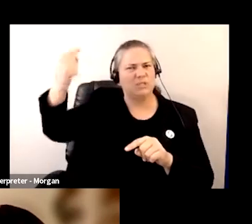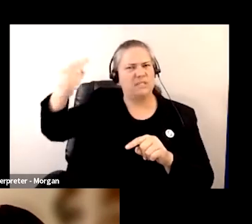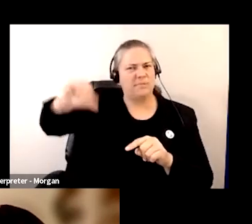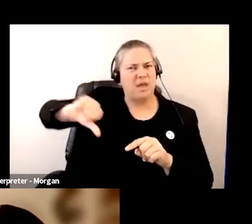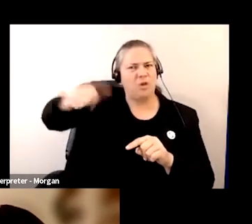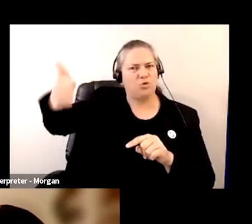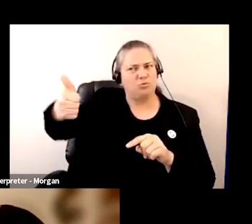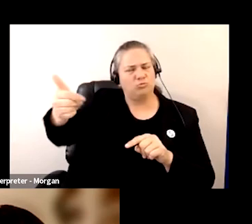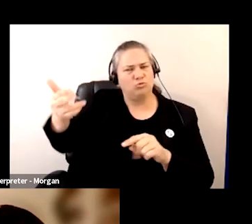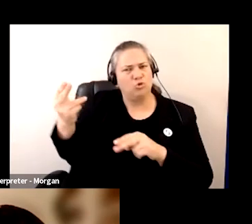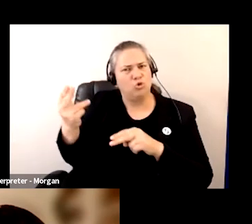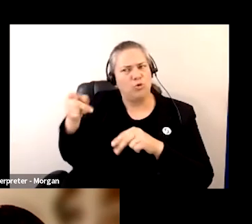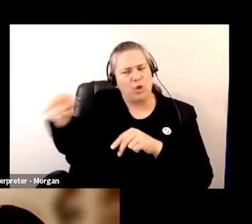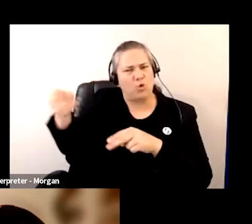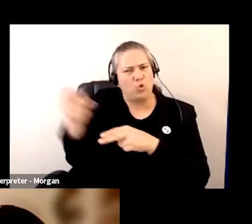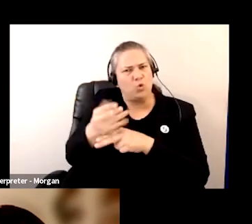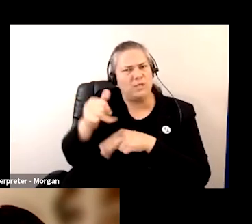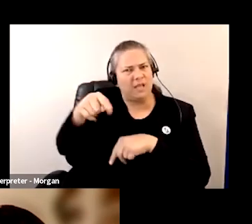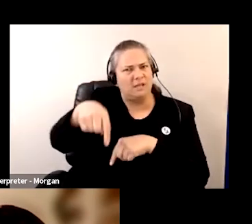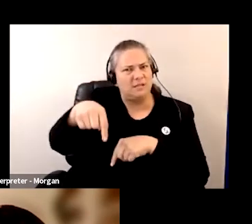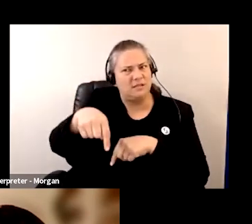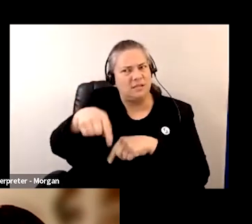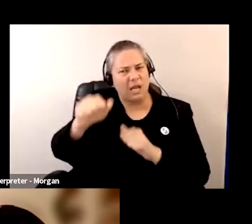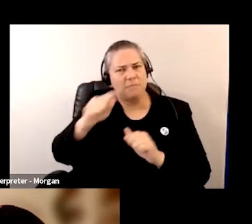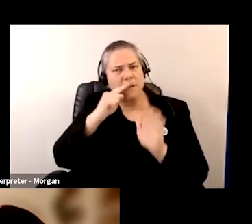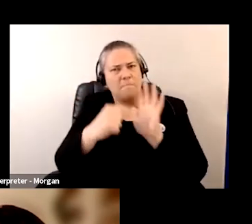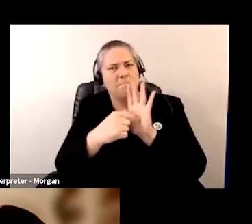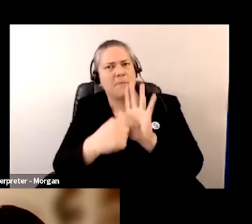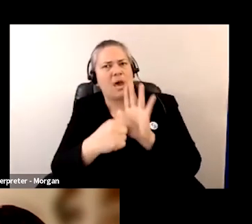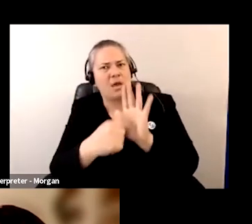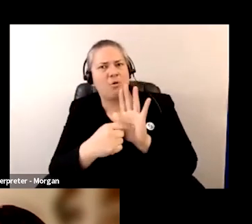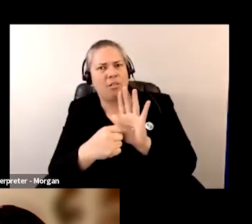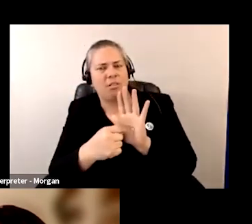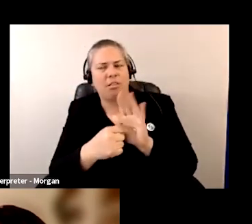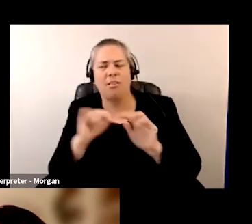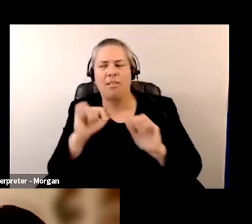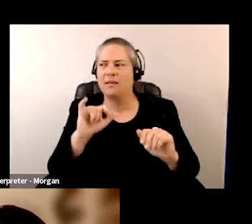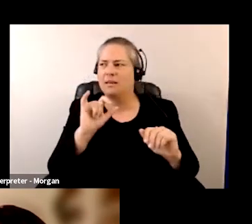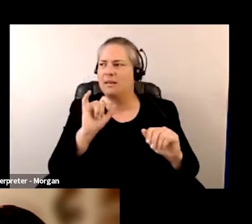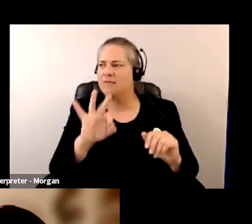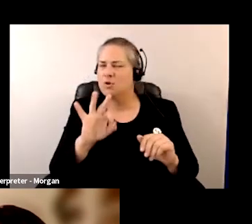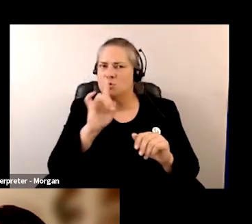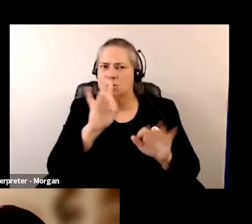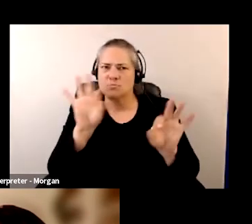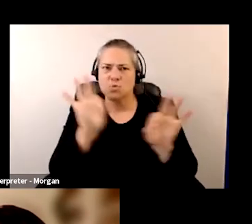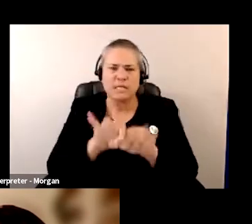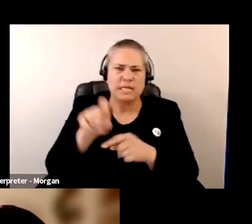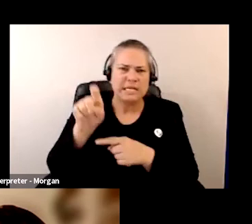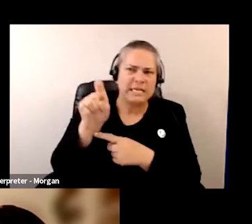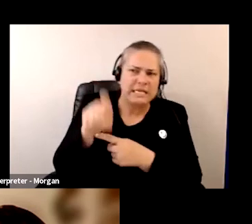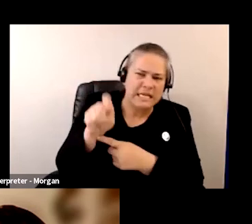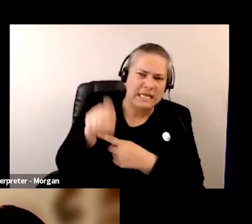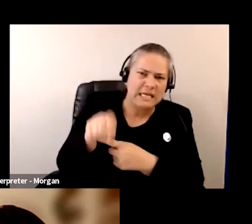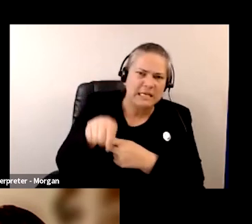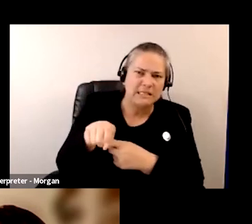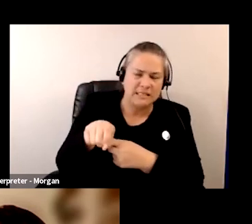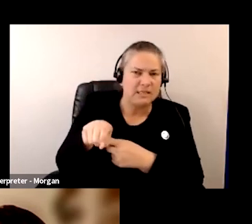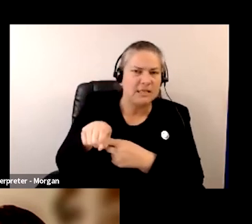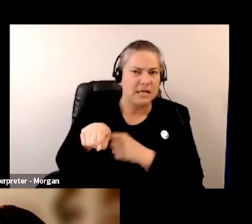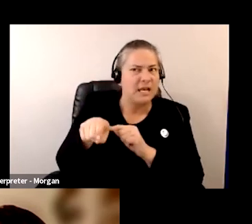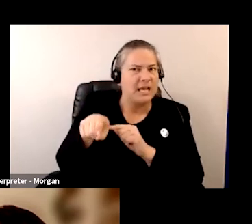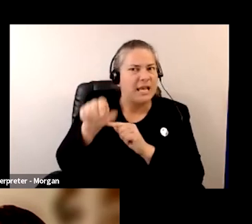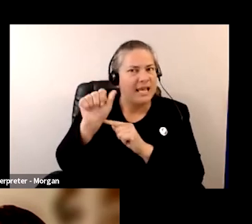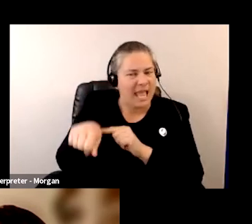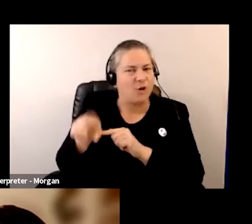very useful things. And that can be models of how, when there's a really important need, it can be